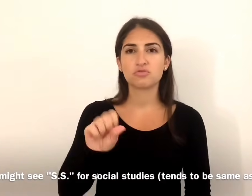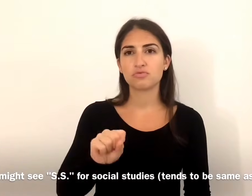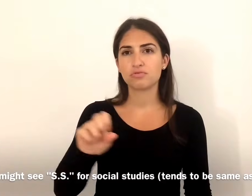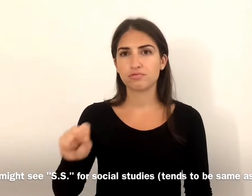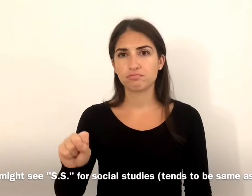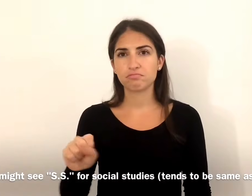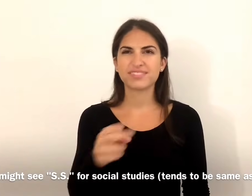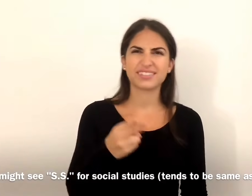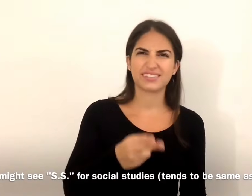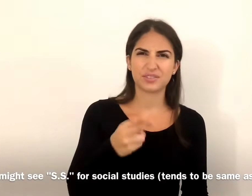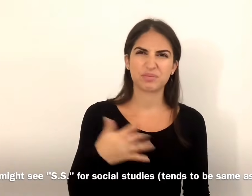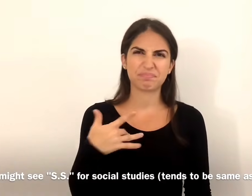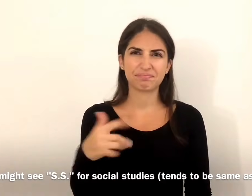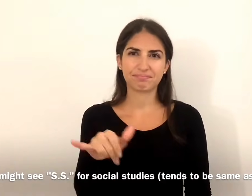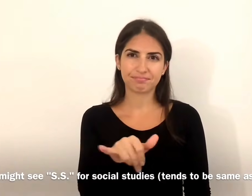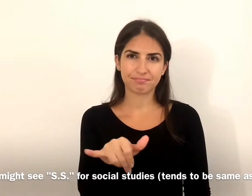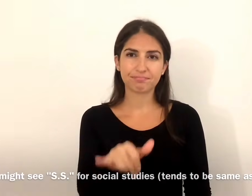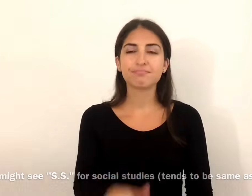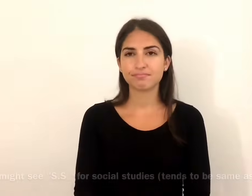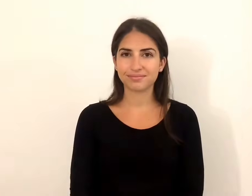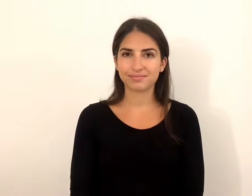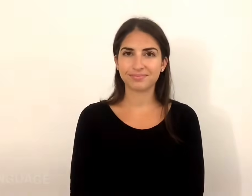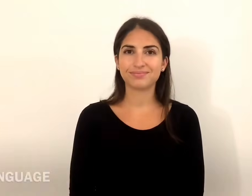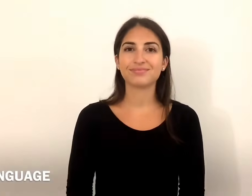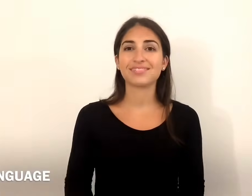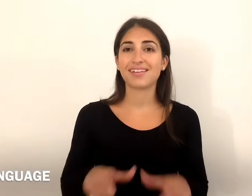Same thing. Social studies tends to be like history.